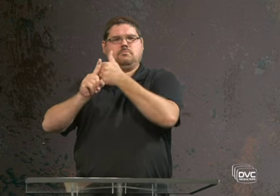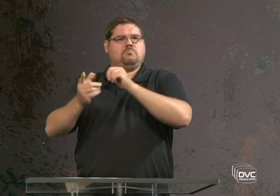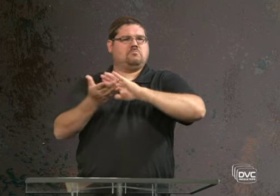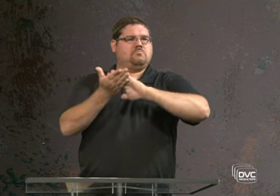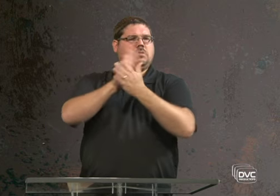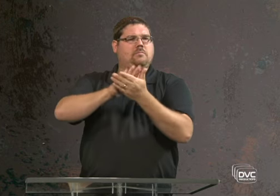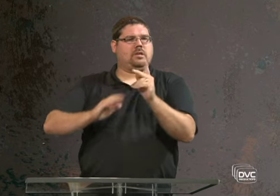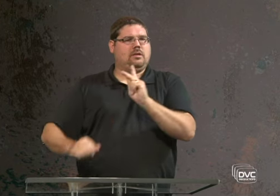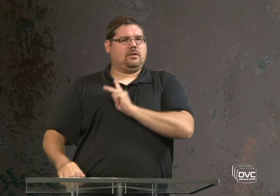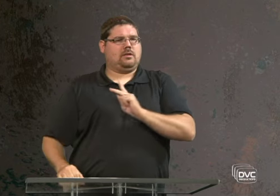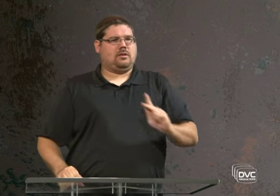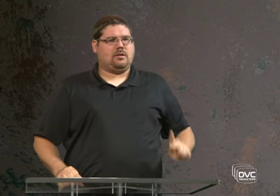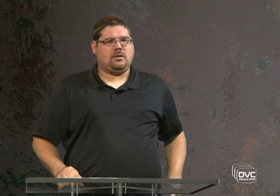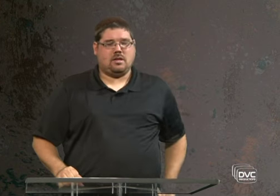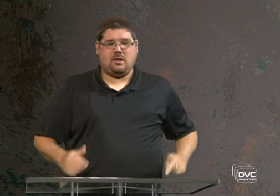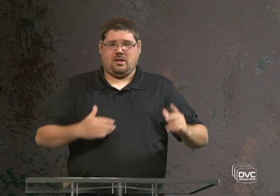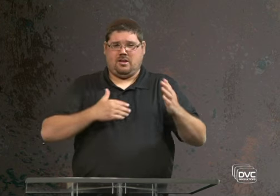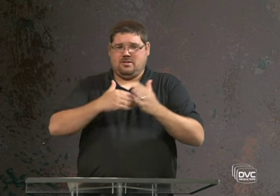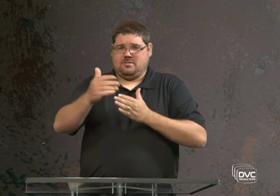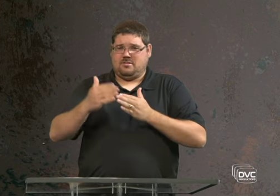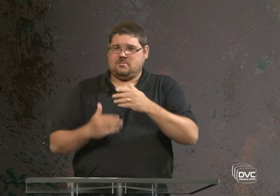just announce that he's the king.